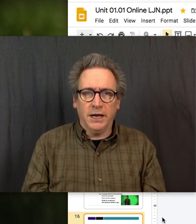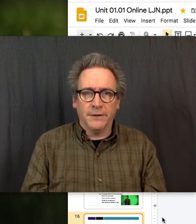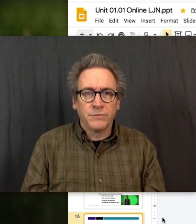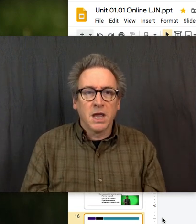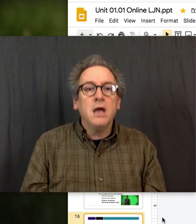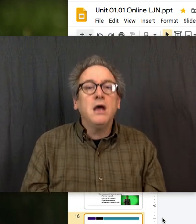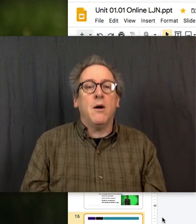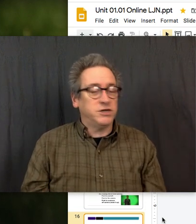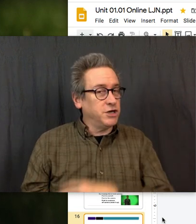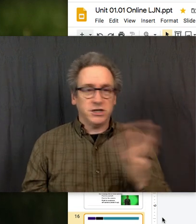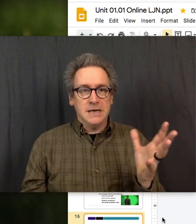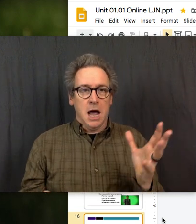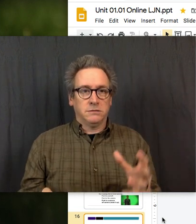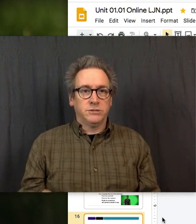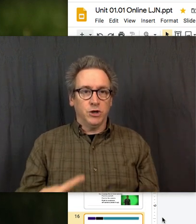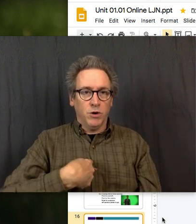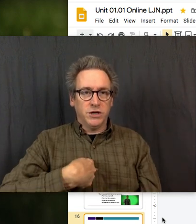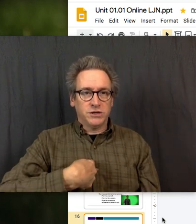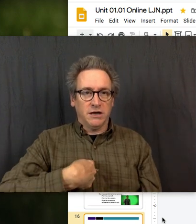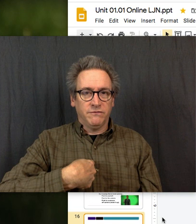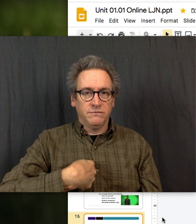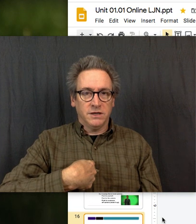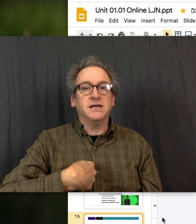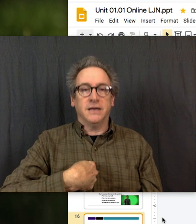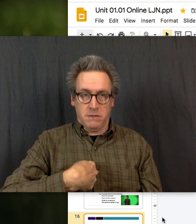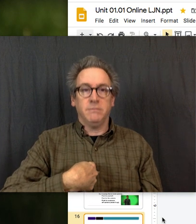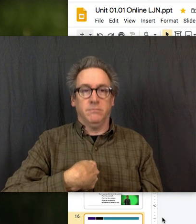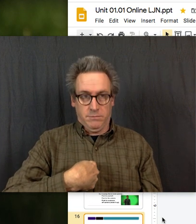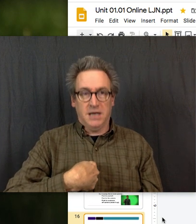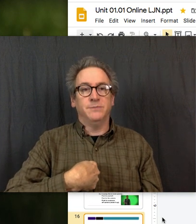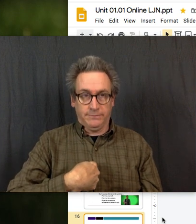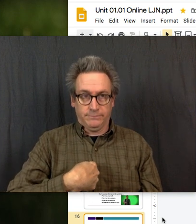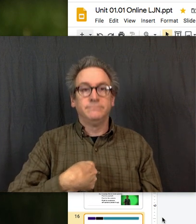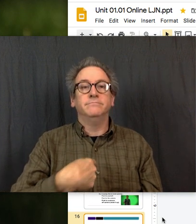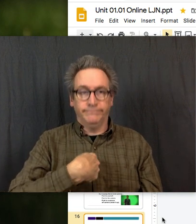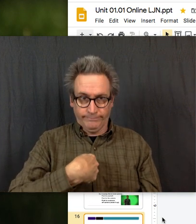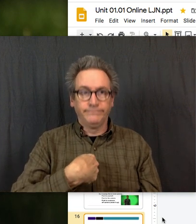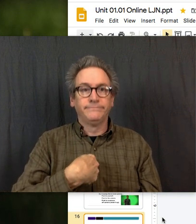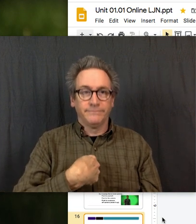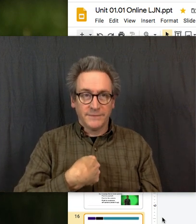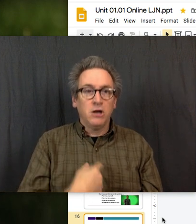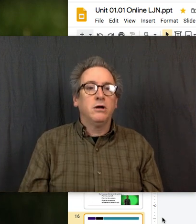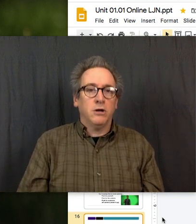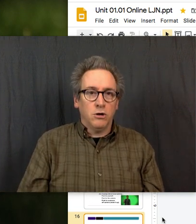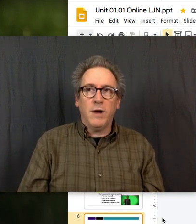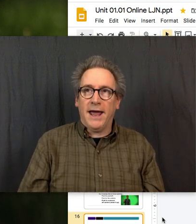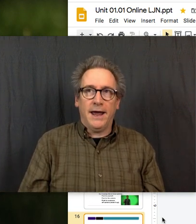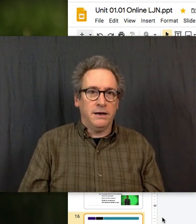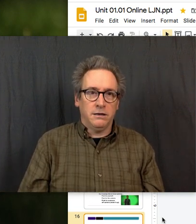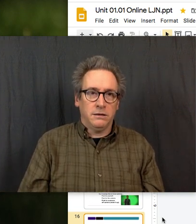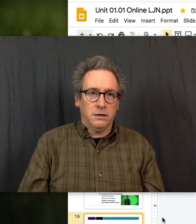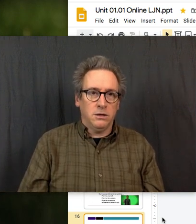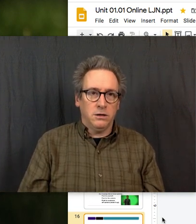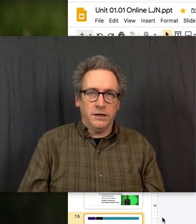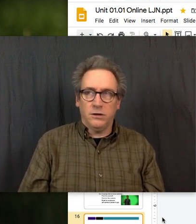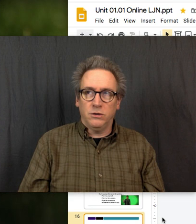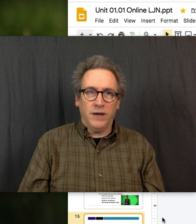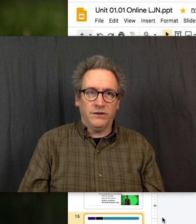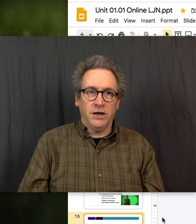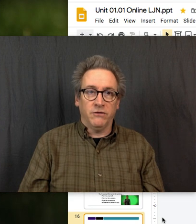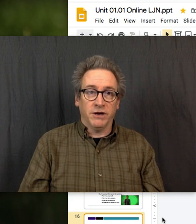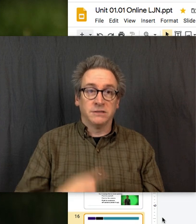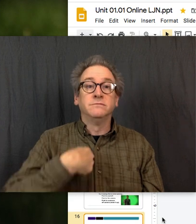more meaning. I want you to just nod. So you point to yourself and say, yes, me. Mm-hmm. Who had,